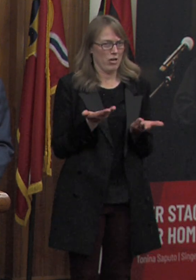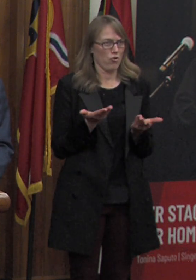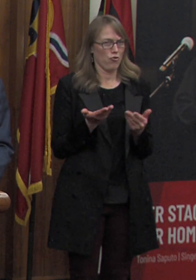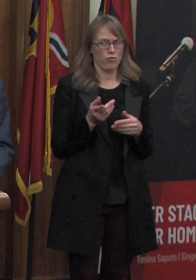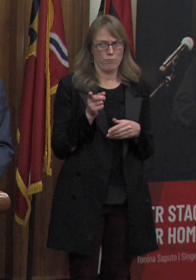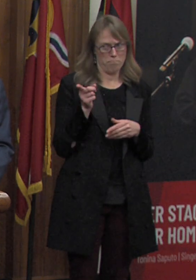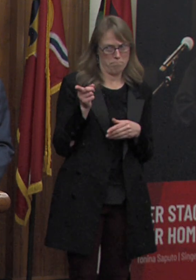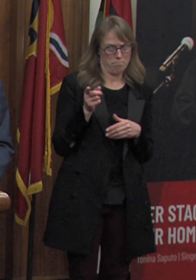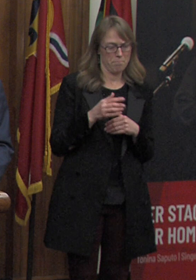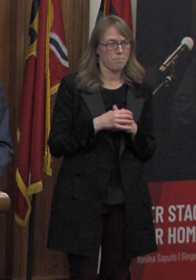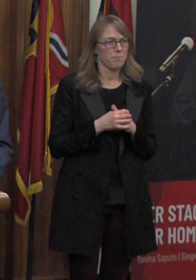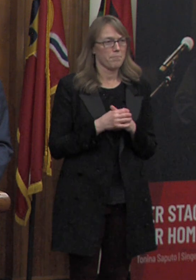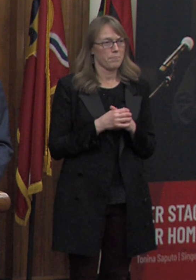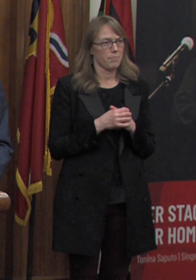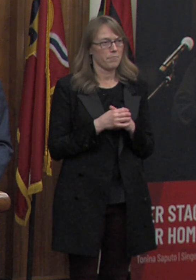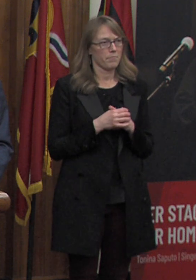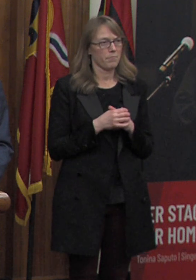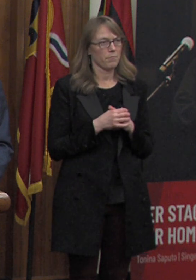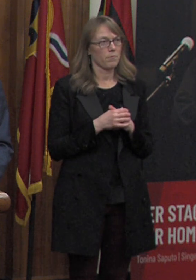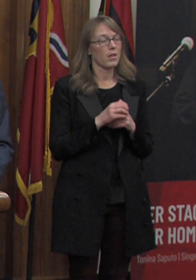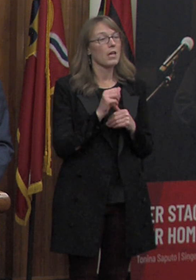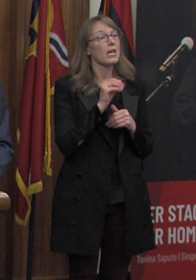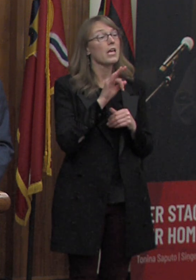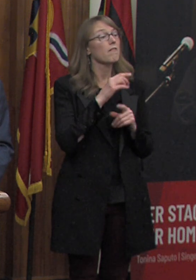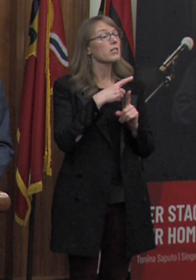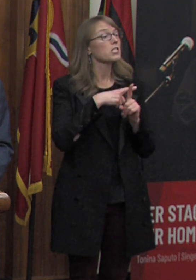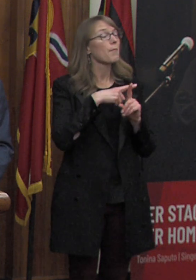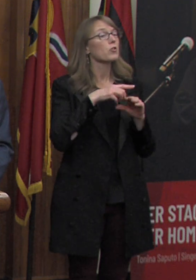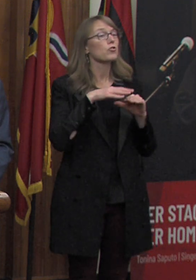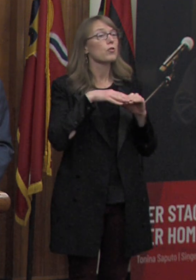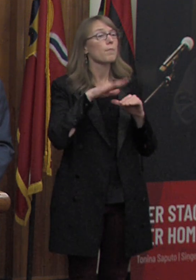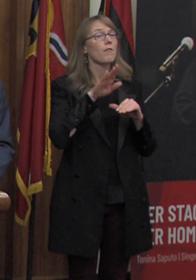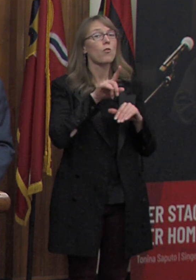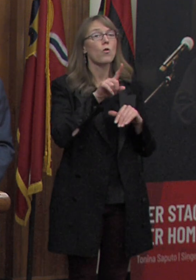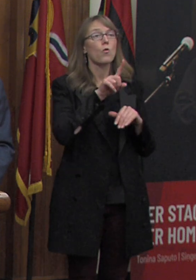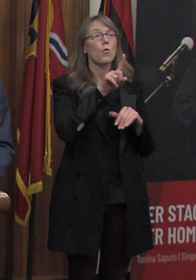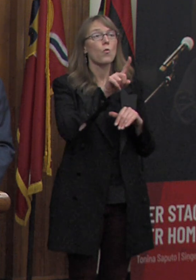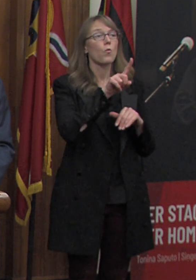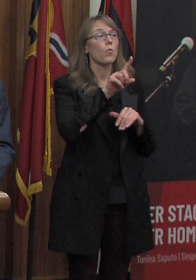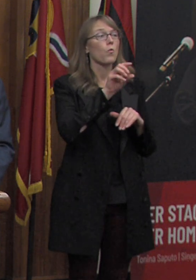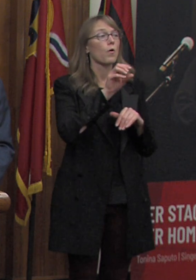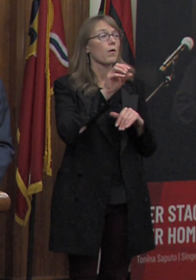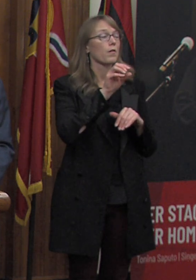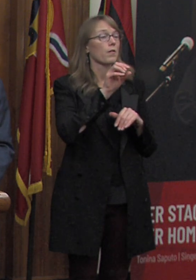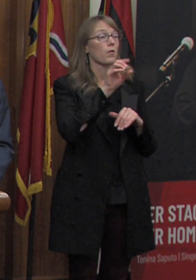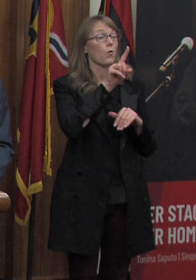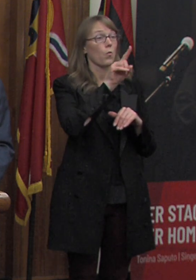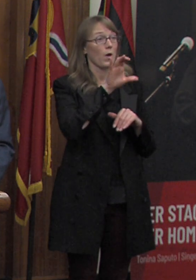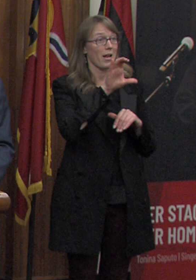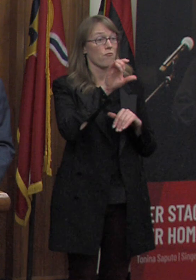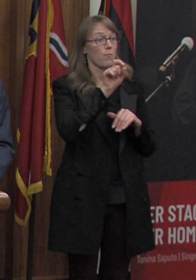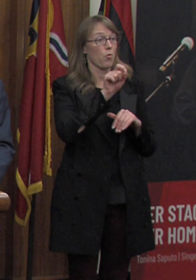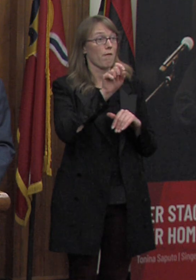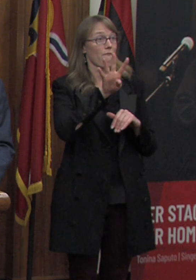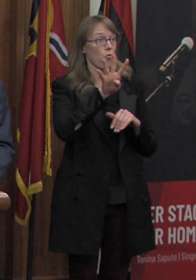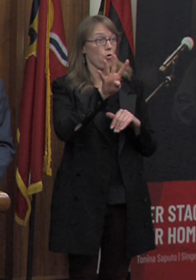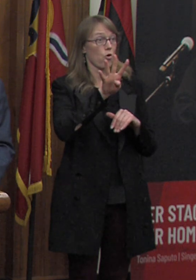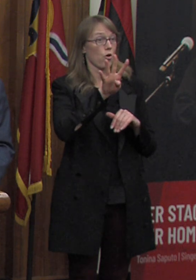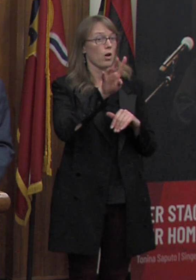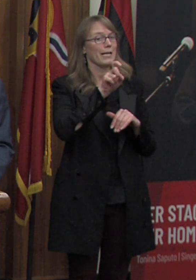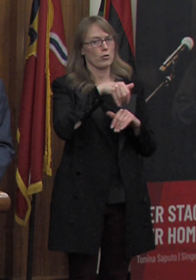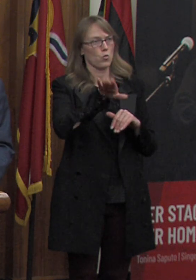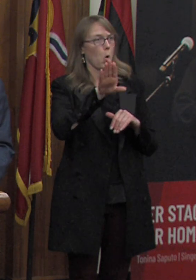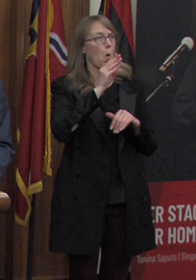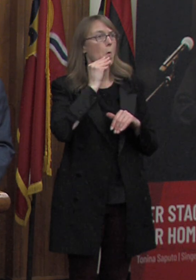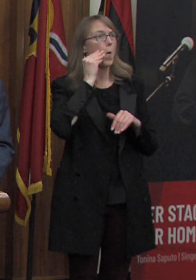protocol is that anyone who has a temperature higher than 100.4 needs to go back home and not be in City